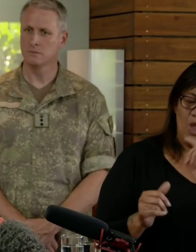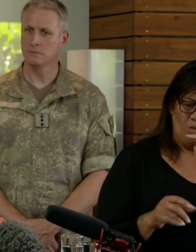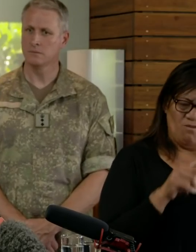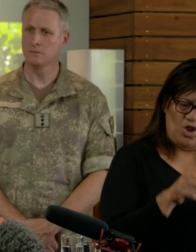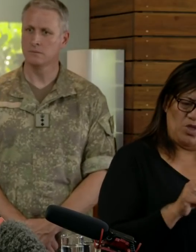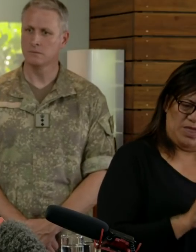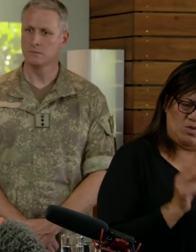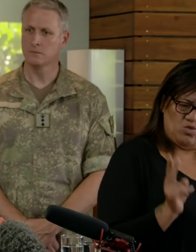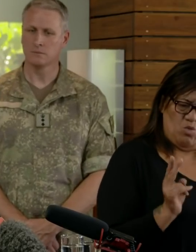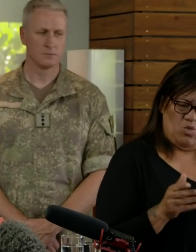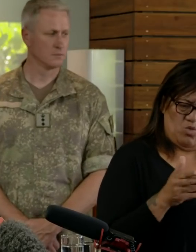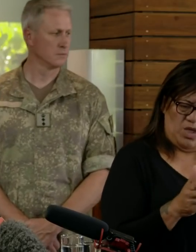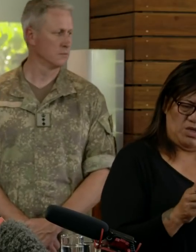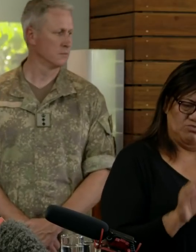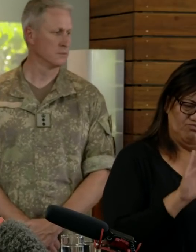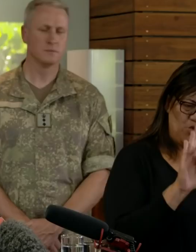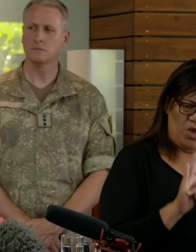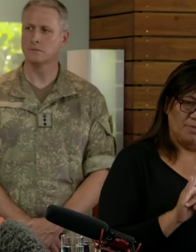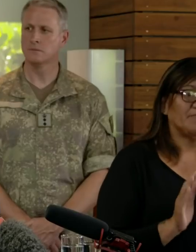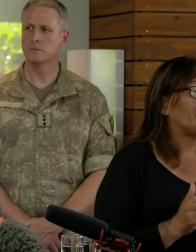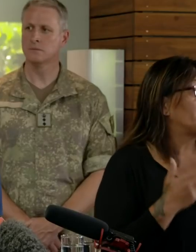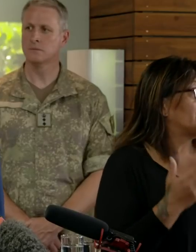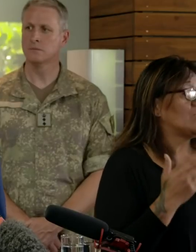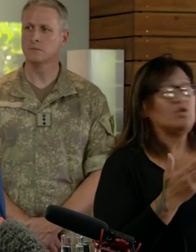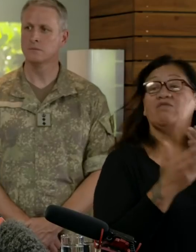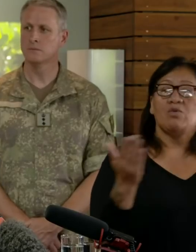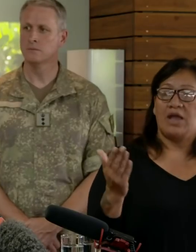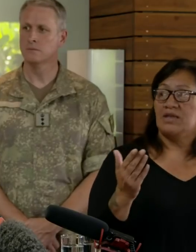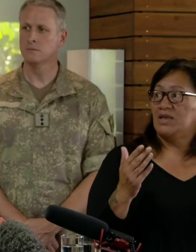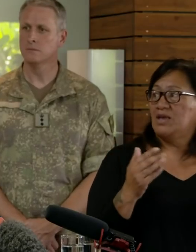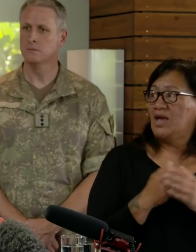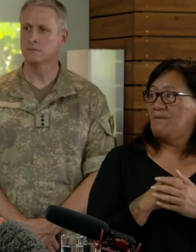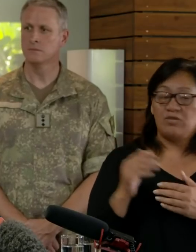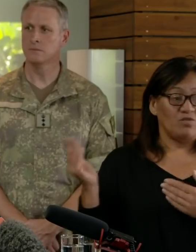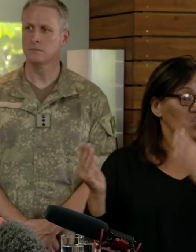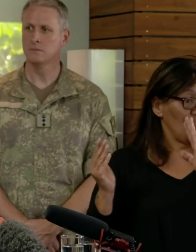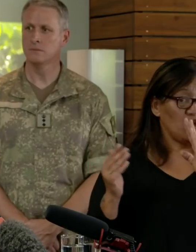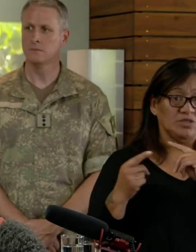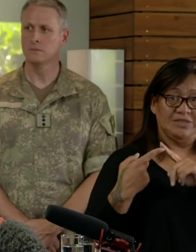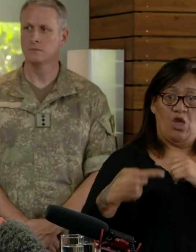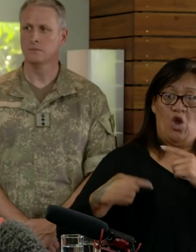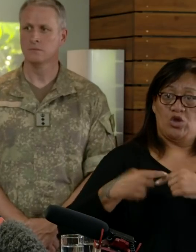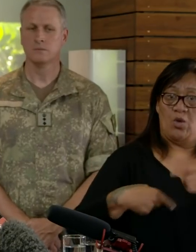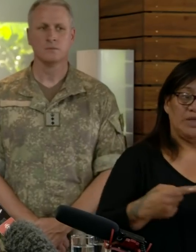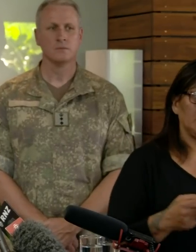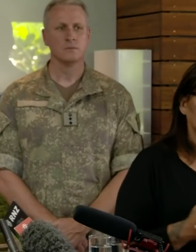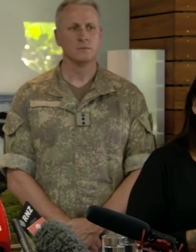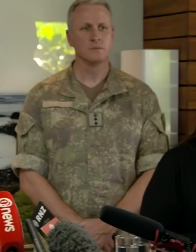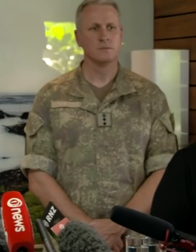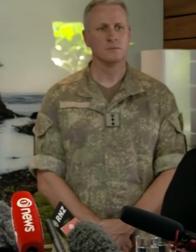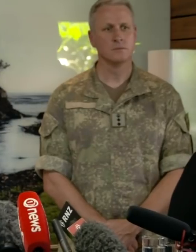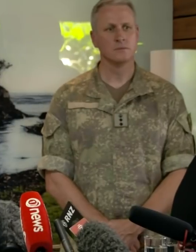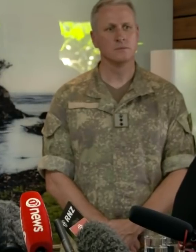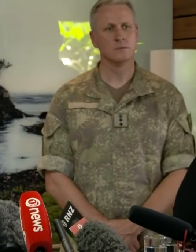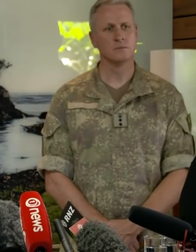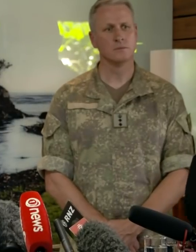stick to the requirements. Thank you, ladies and gentlemen. You heard it's an ongoing operation, so if you could please allow us to get back to the operation and we'll